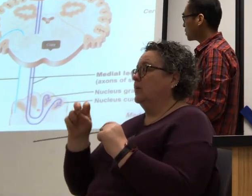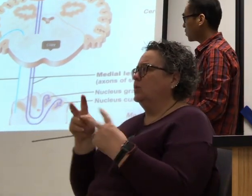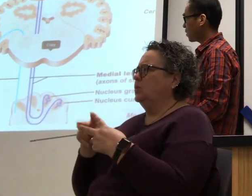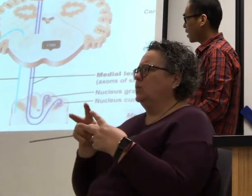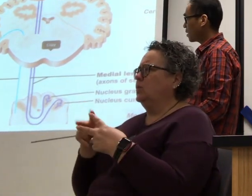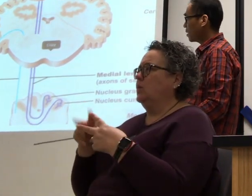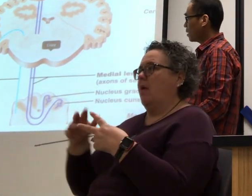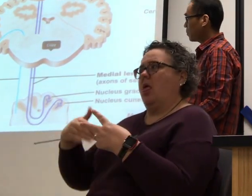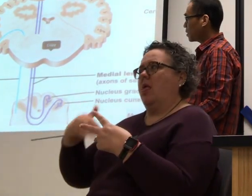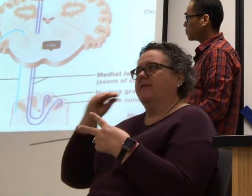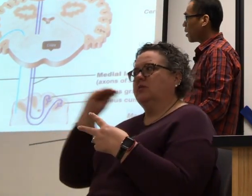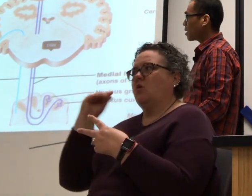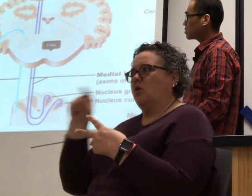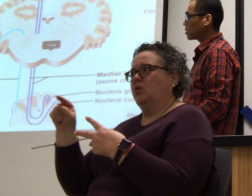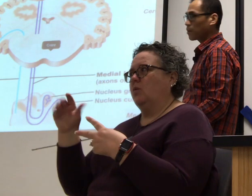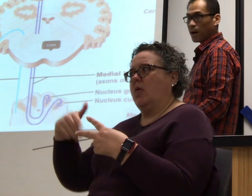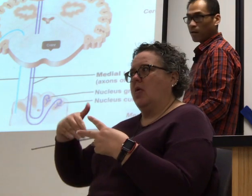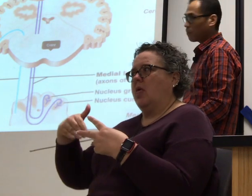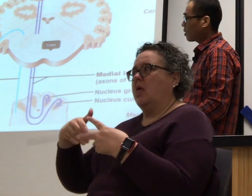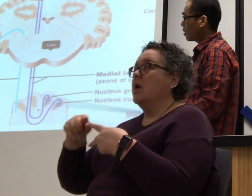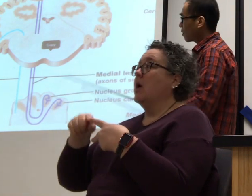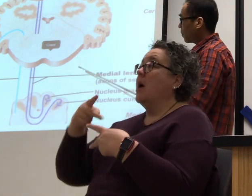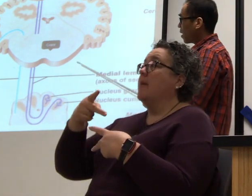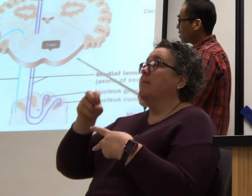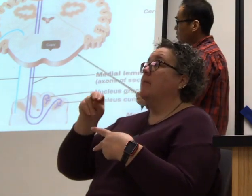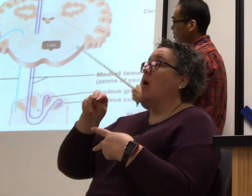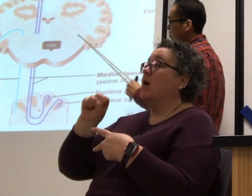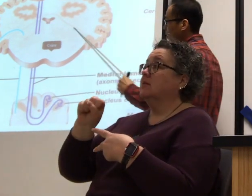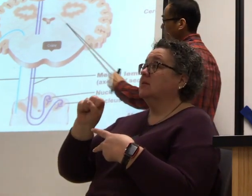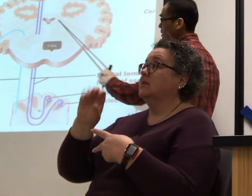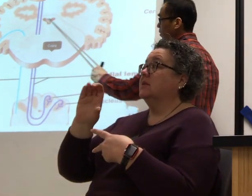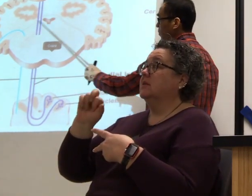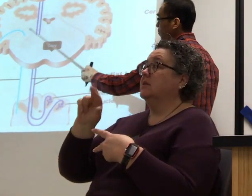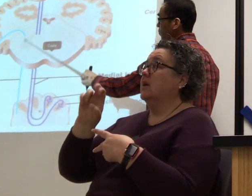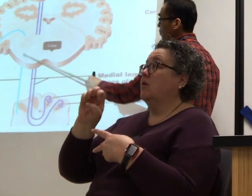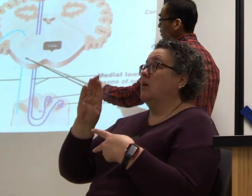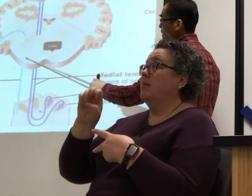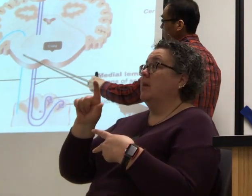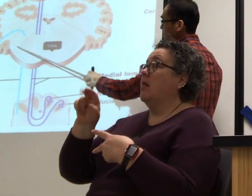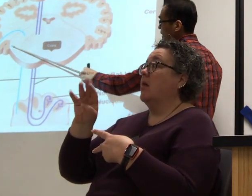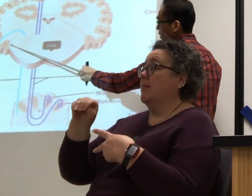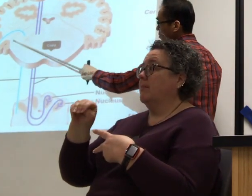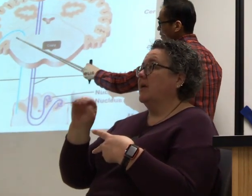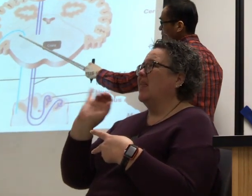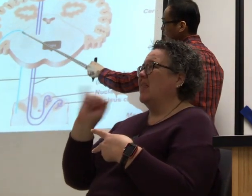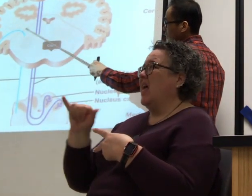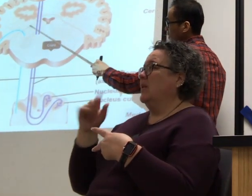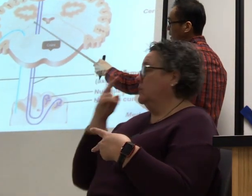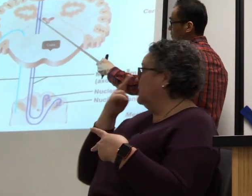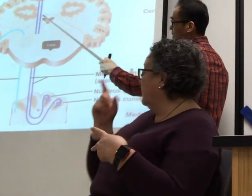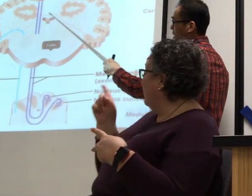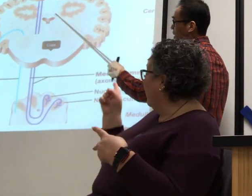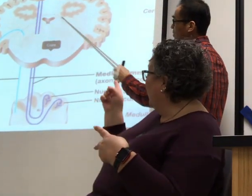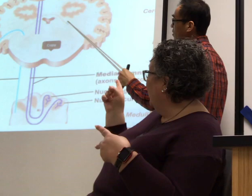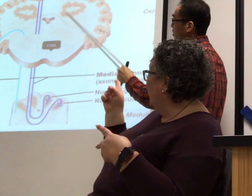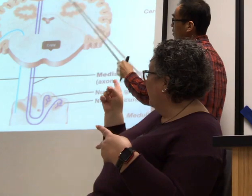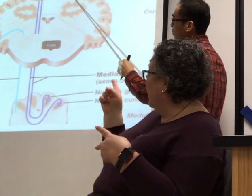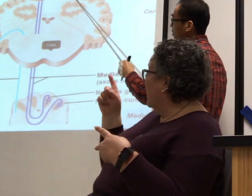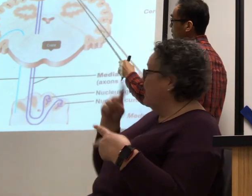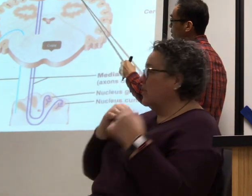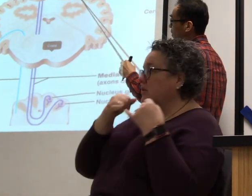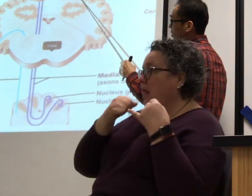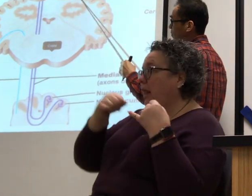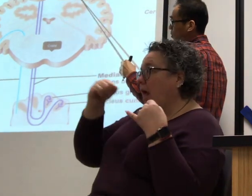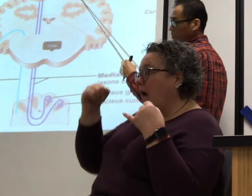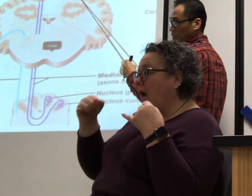haven't taught this to you yet, but it's pons cerebellum. The pons is this part here. You can see how there's a line dividing pons